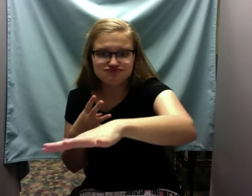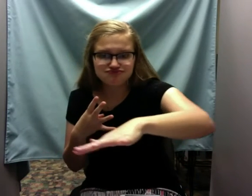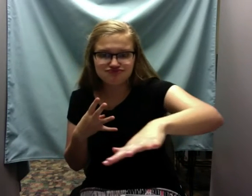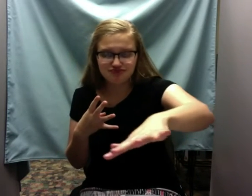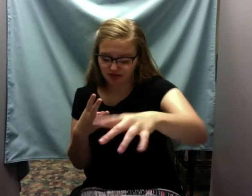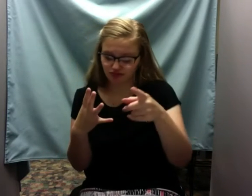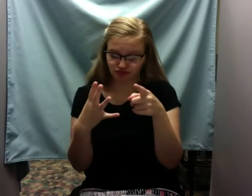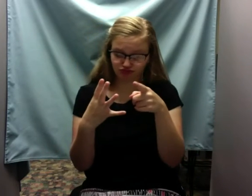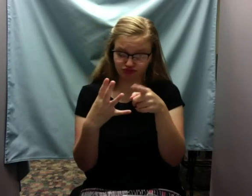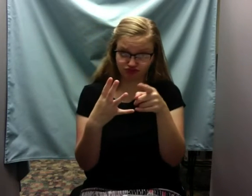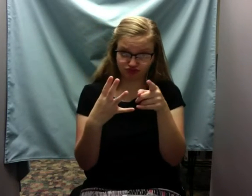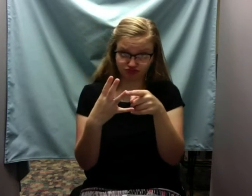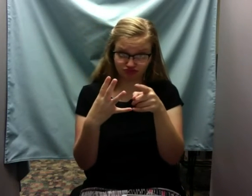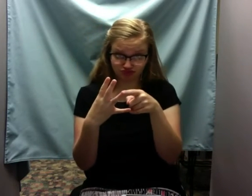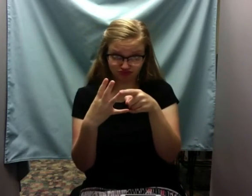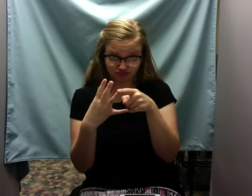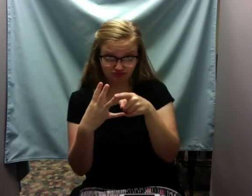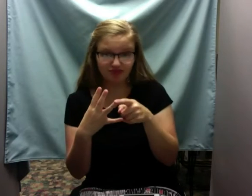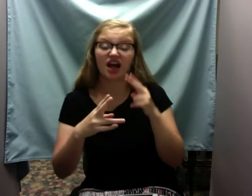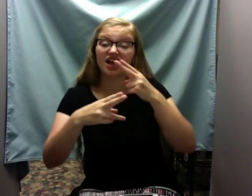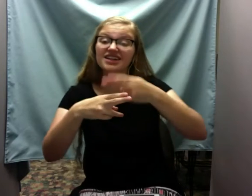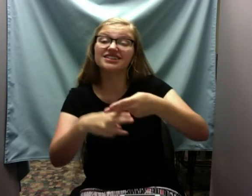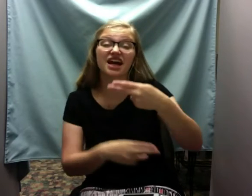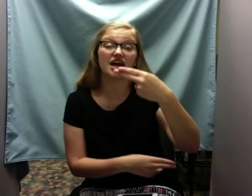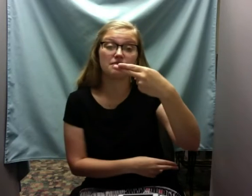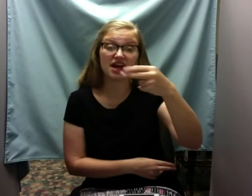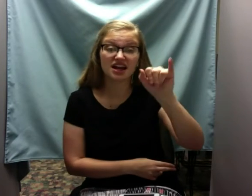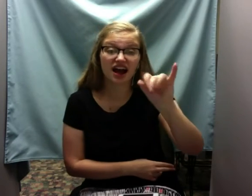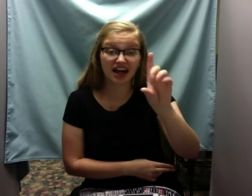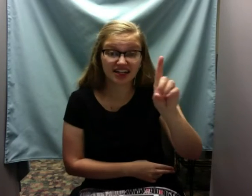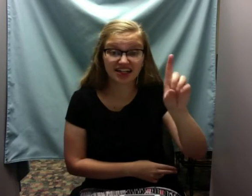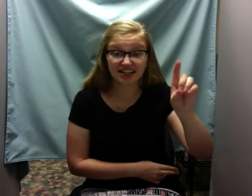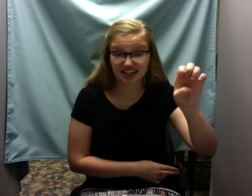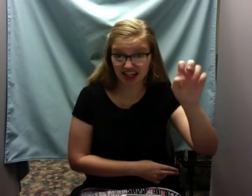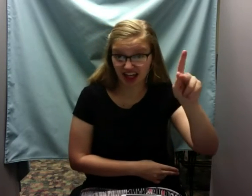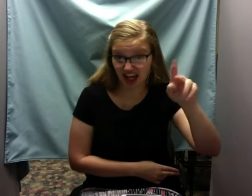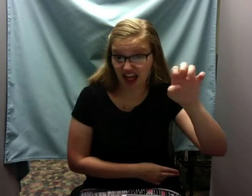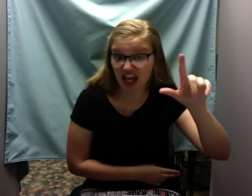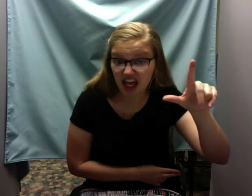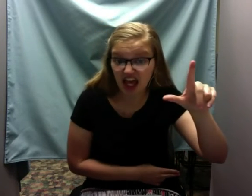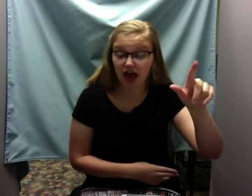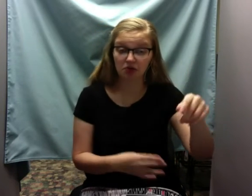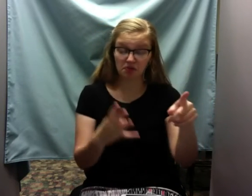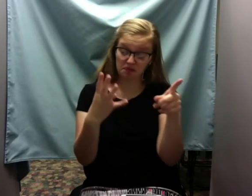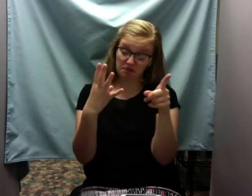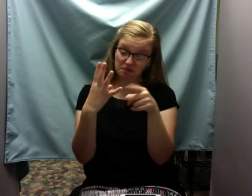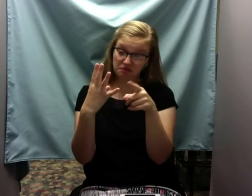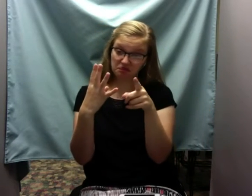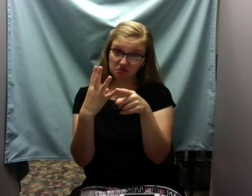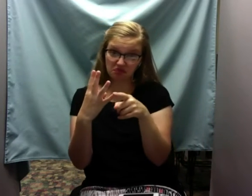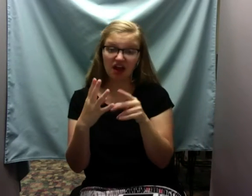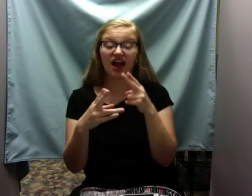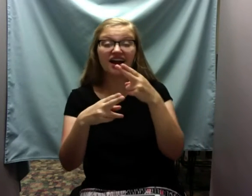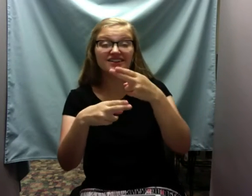of Ethiopia. And the name of the third river is Hiddekel, that is it which goeth toward the east of Assyria. And the